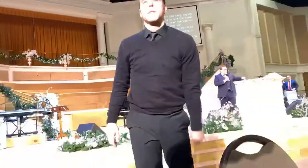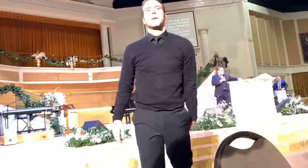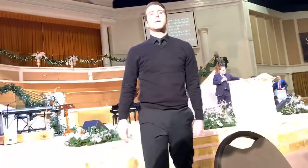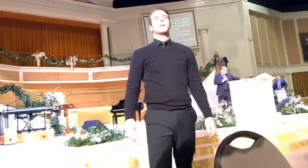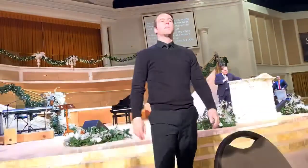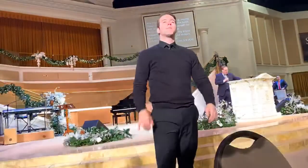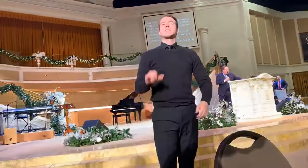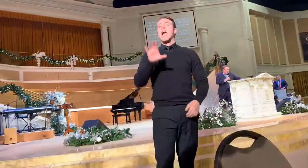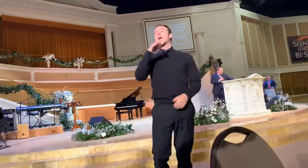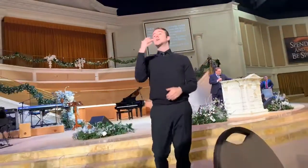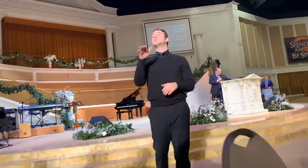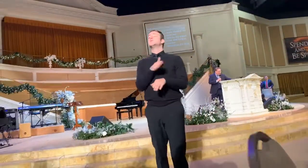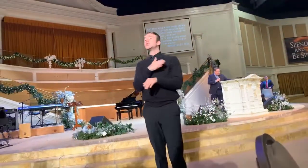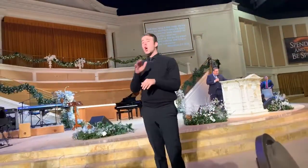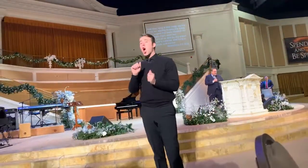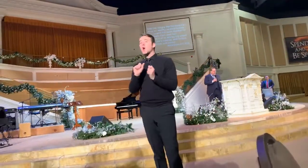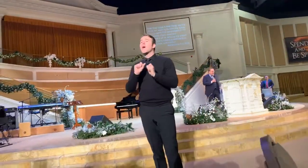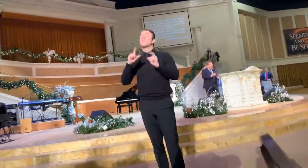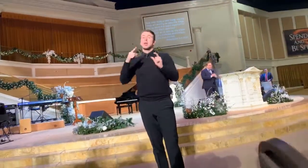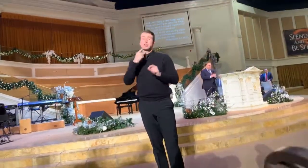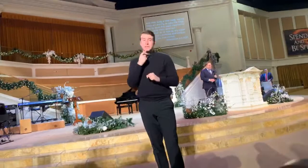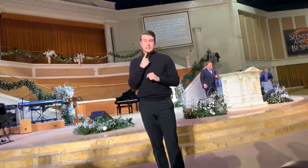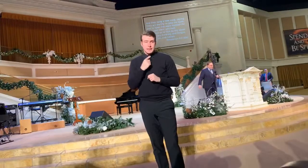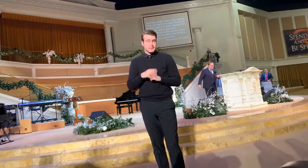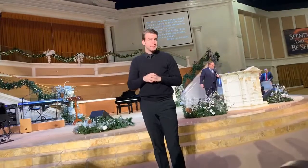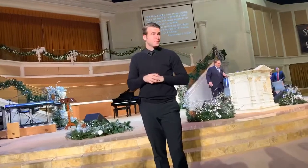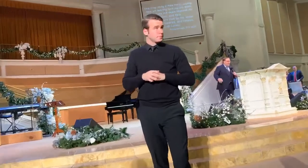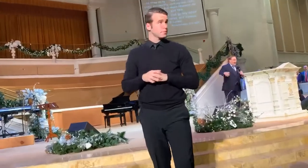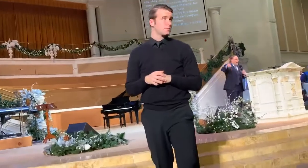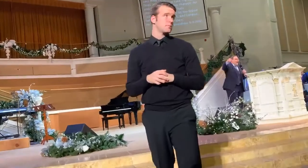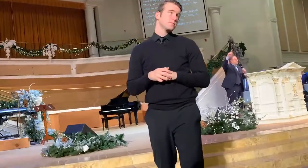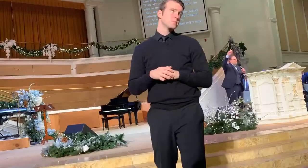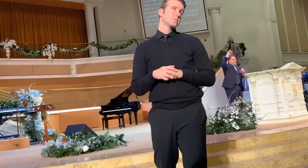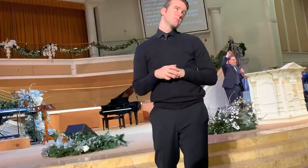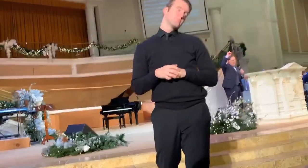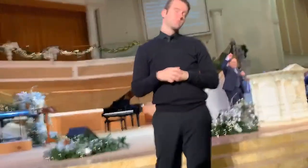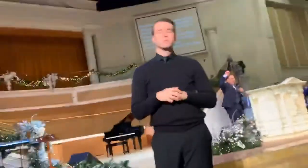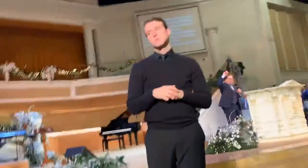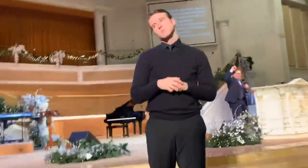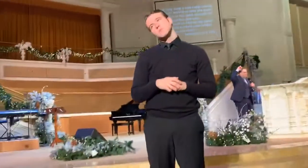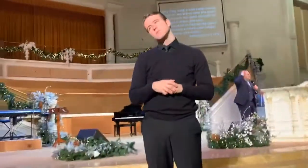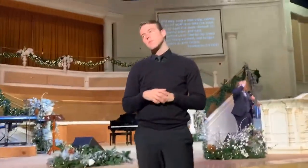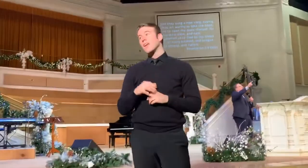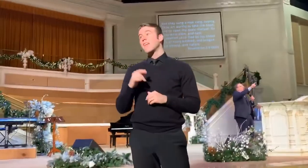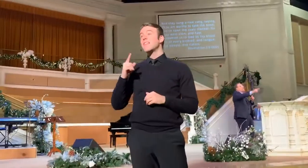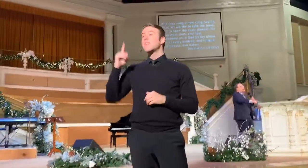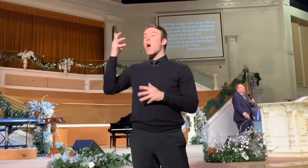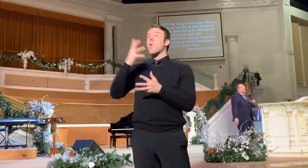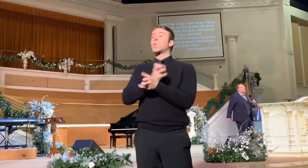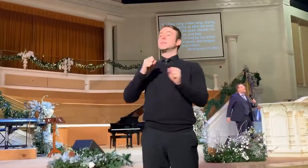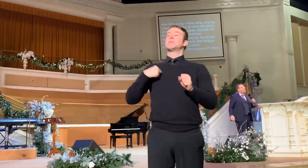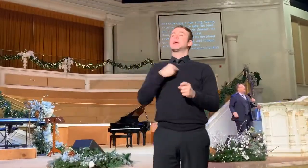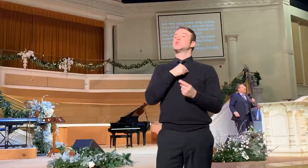done. And that Christmas song of Revelation said, "Thou hast redeemed us to